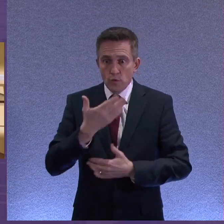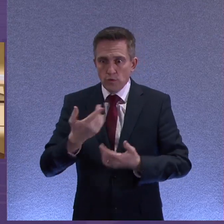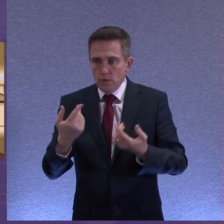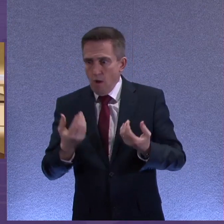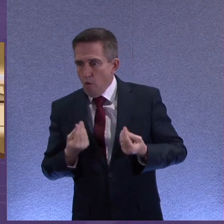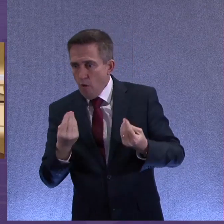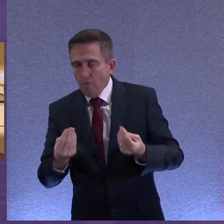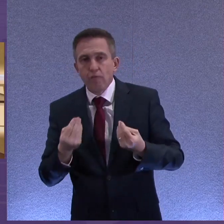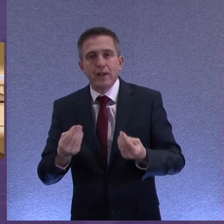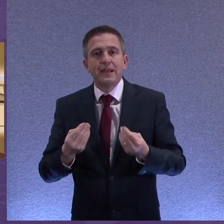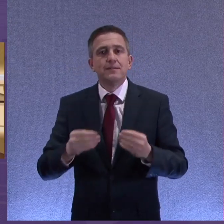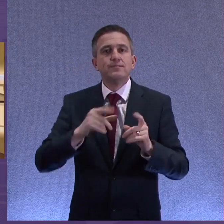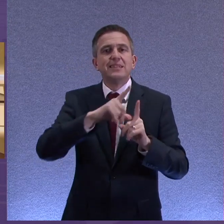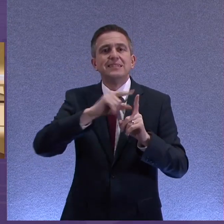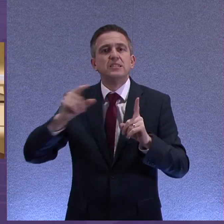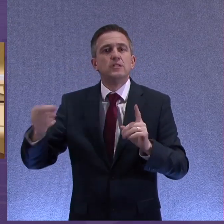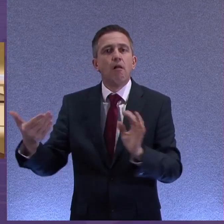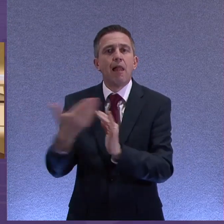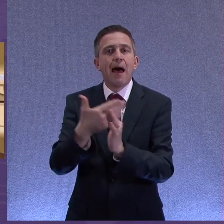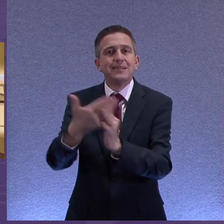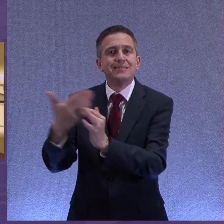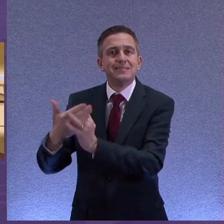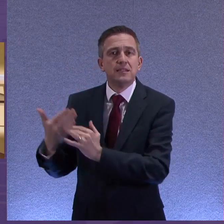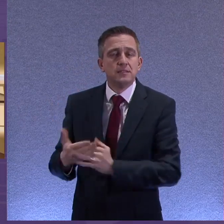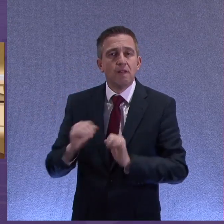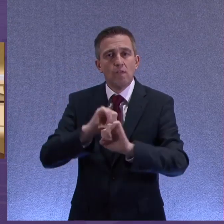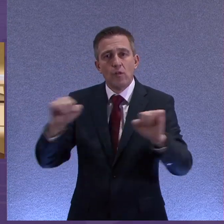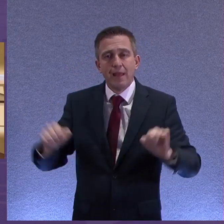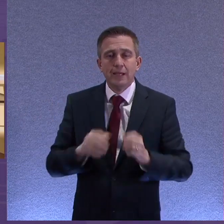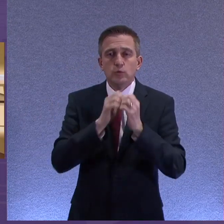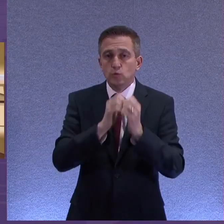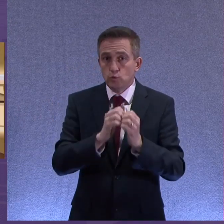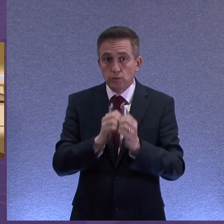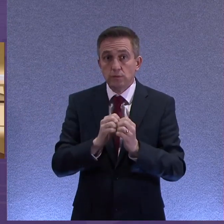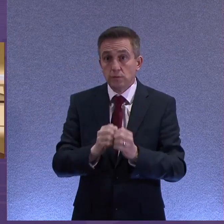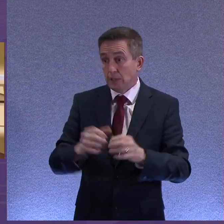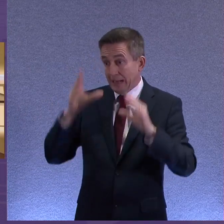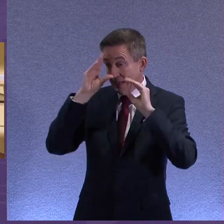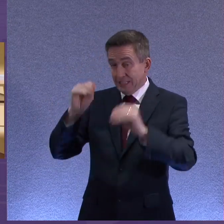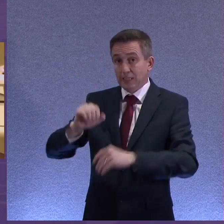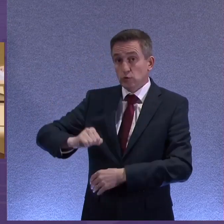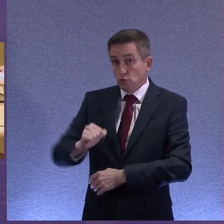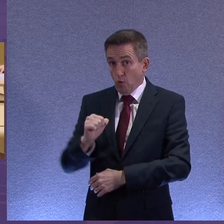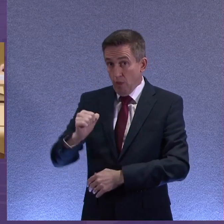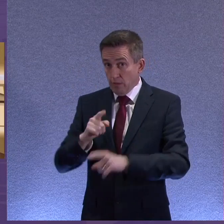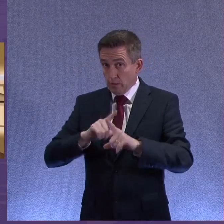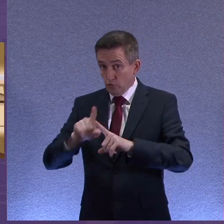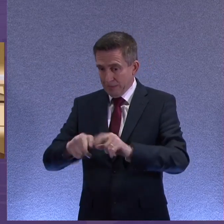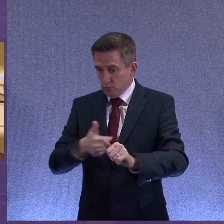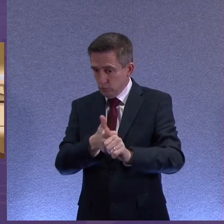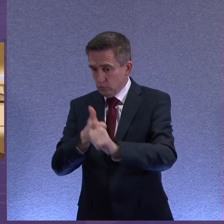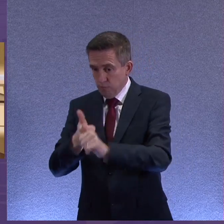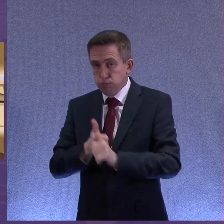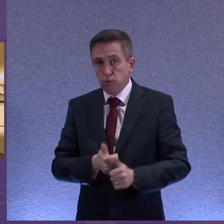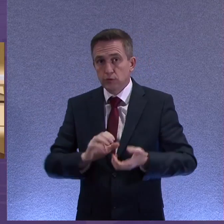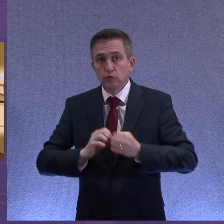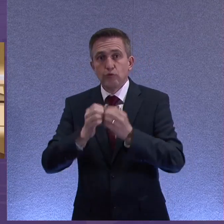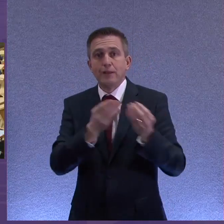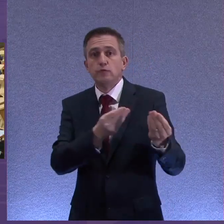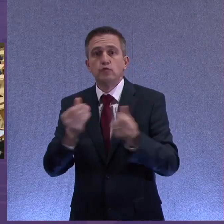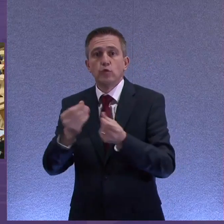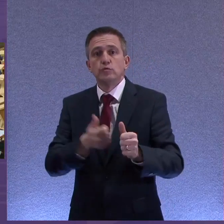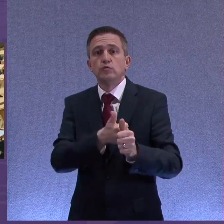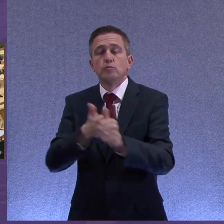young people and students, and Education Scotland are supporting the development of any appropriate resources that are required as part of that